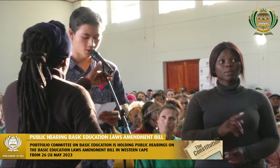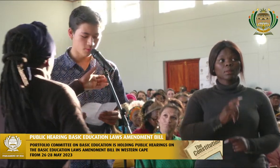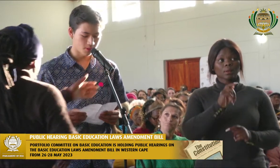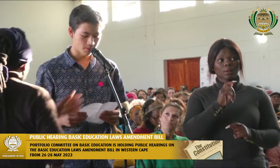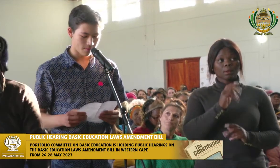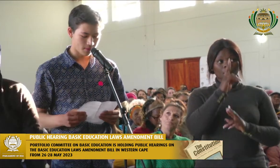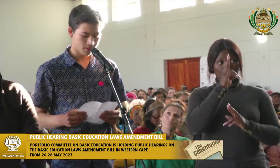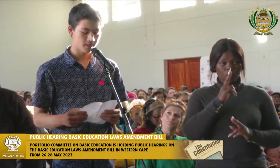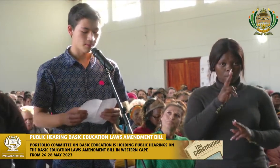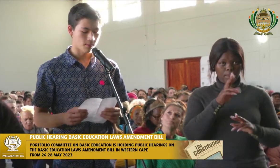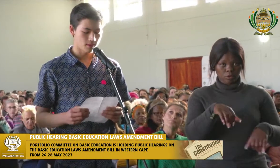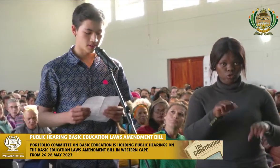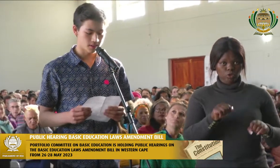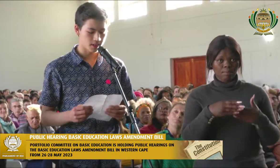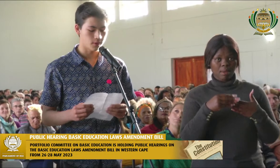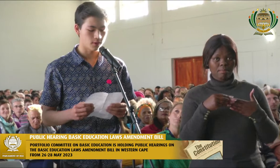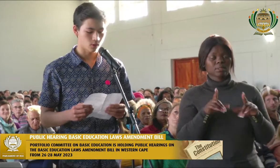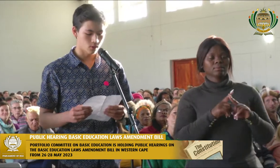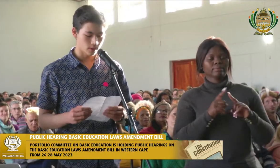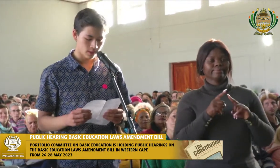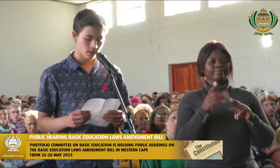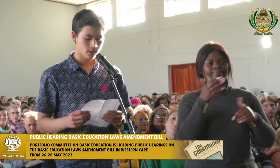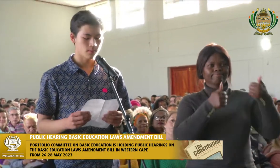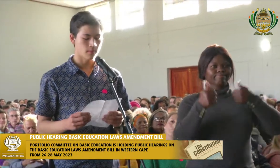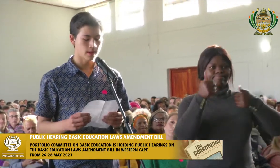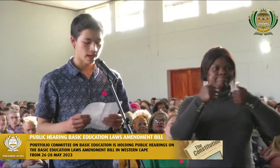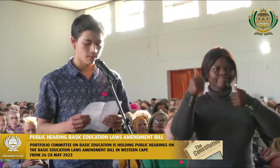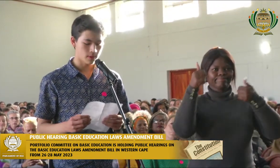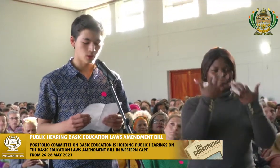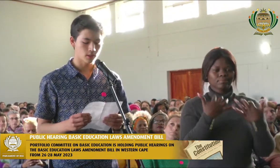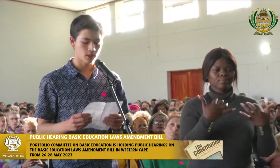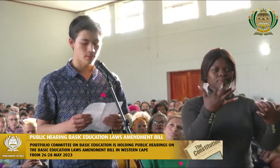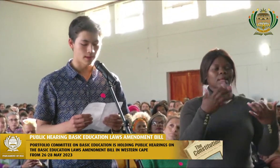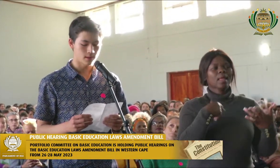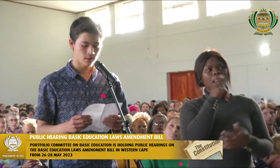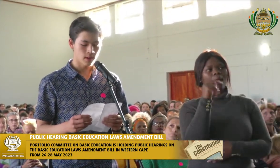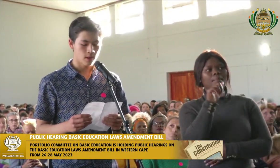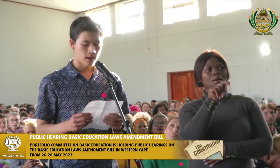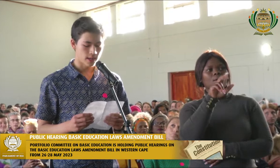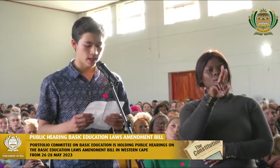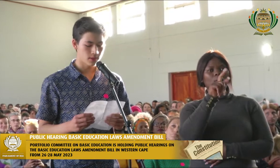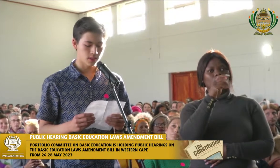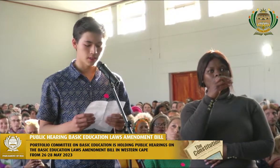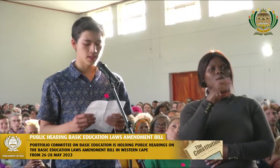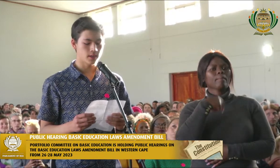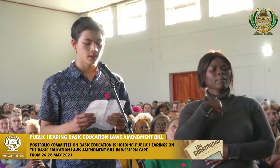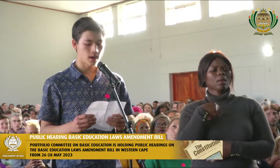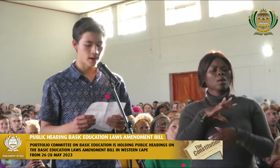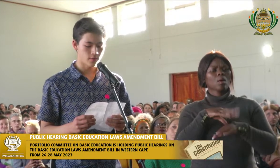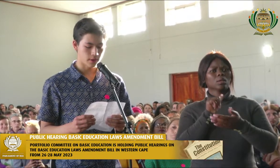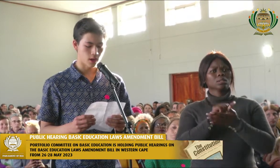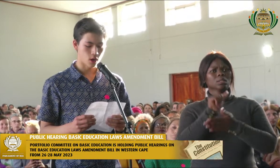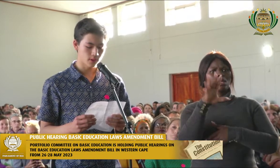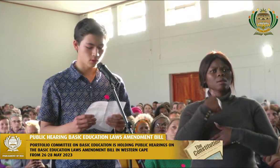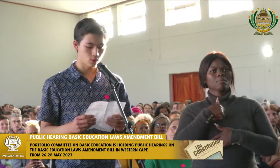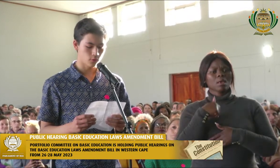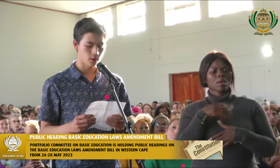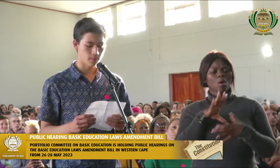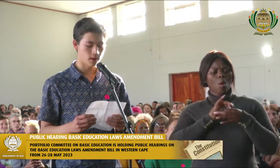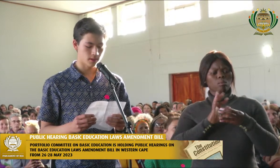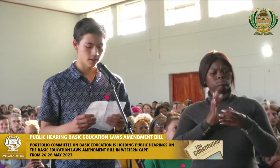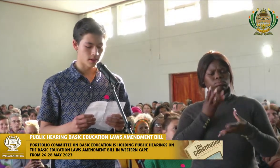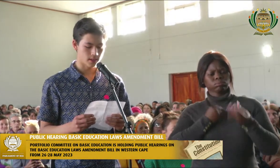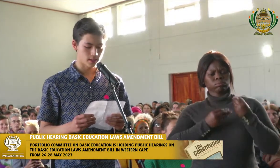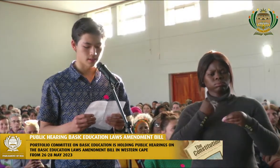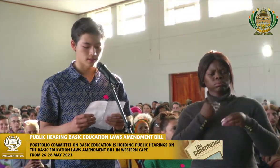Chair, honourable members, most distinguished audience, my name is Otto Miller. I am 16 and I have been homeschooled